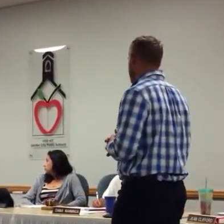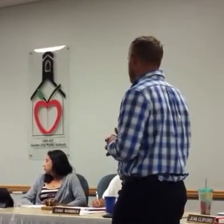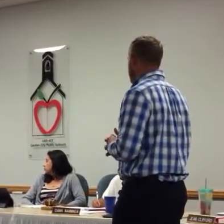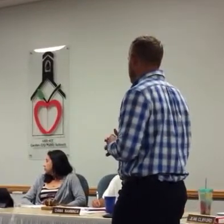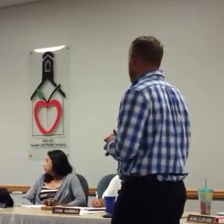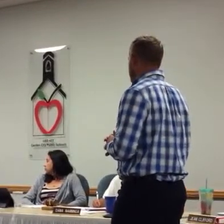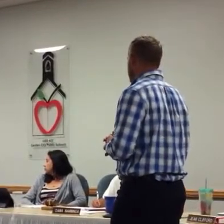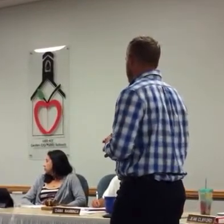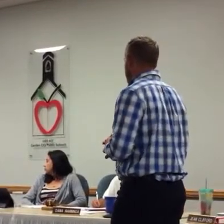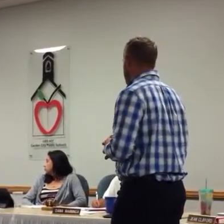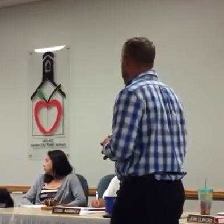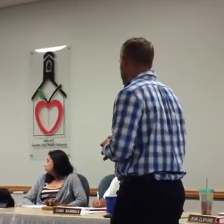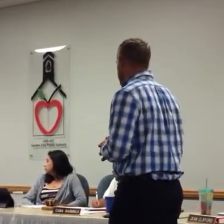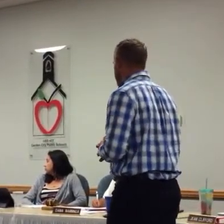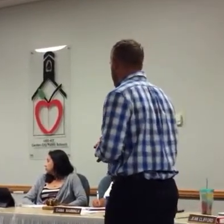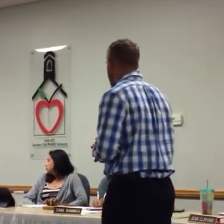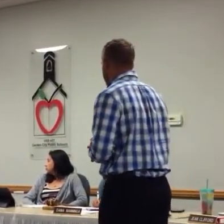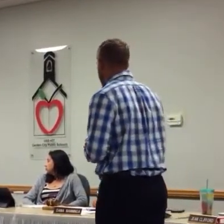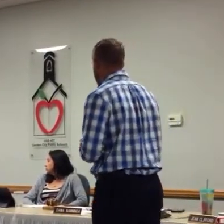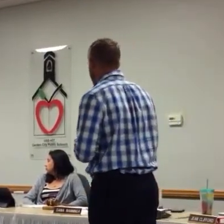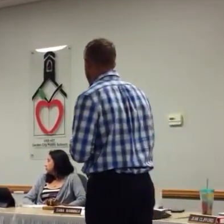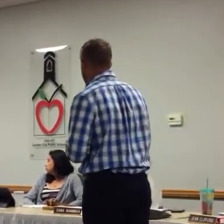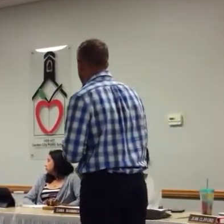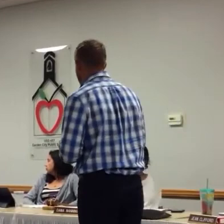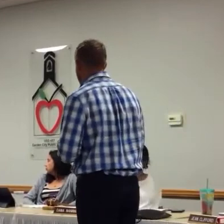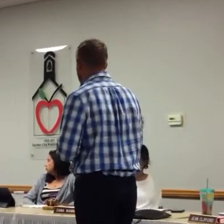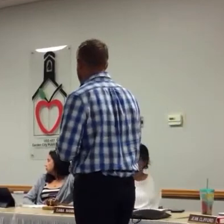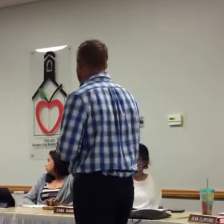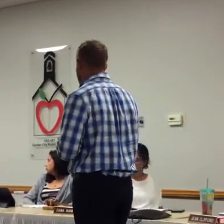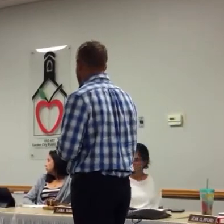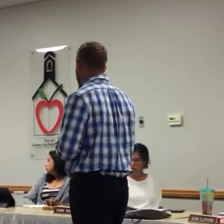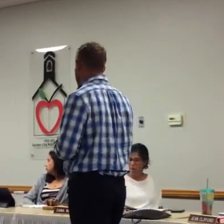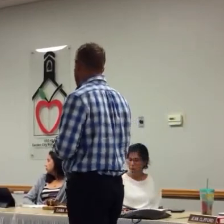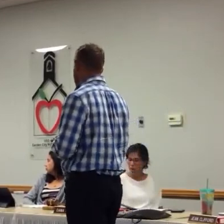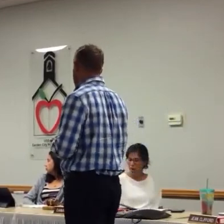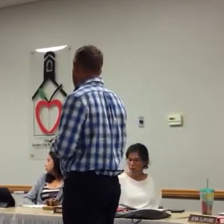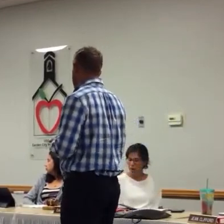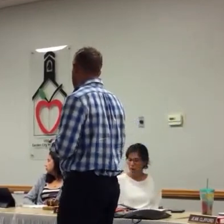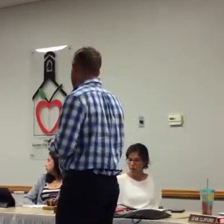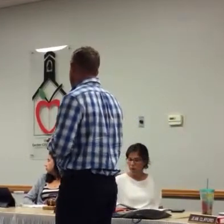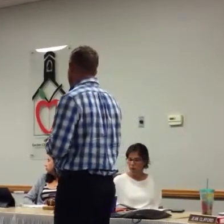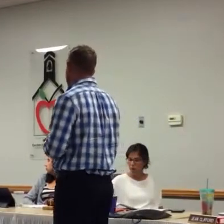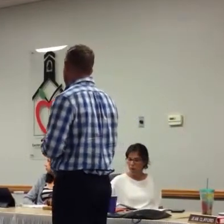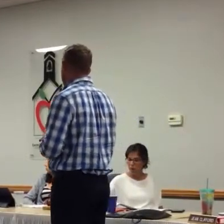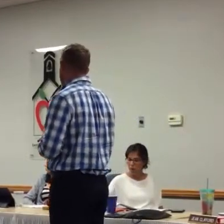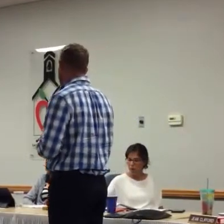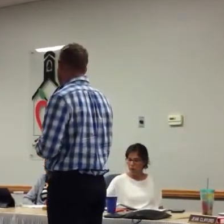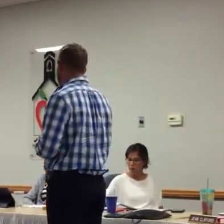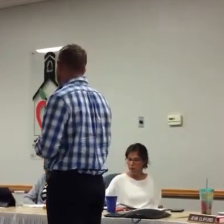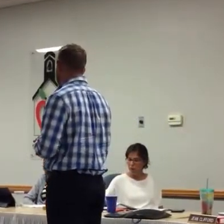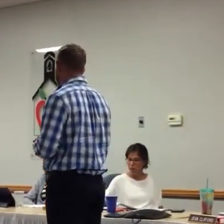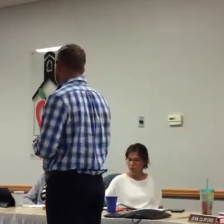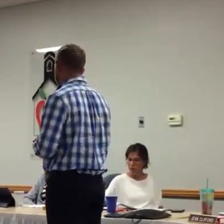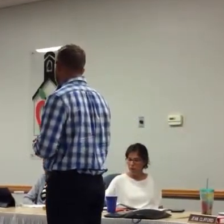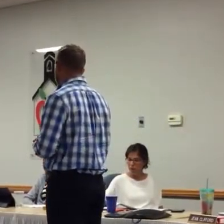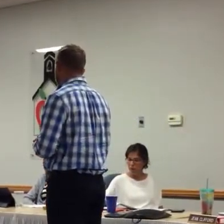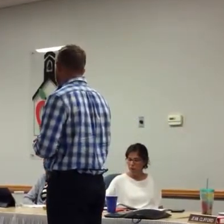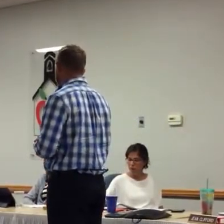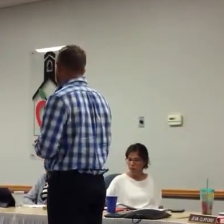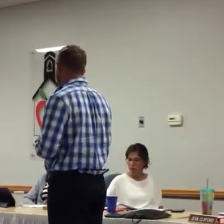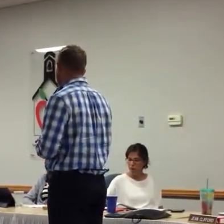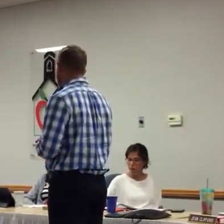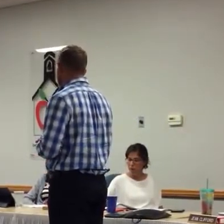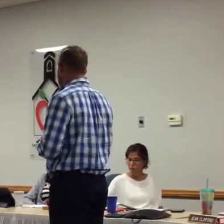well, I have two thoughts. First, because the district has gotten as big as it's gotten, participation in some of these sports